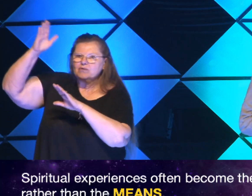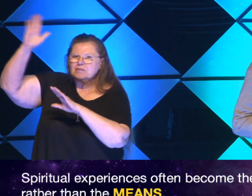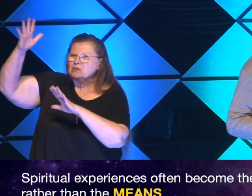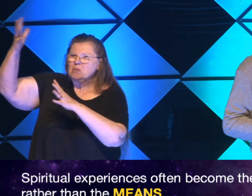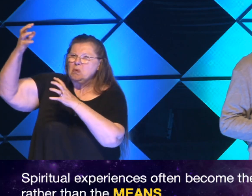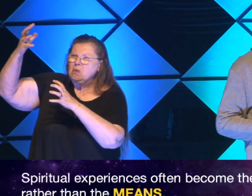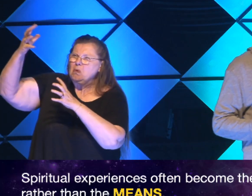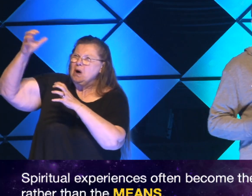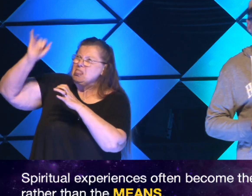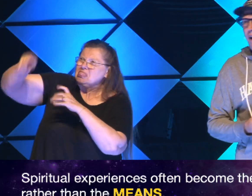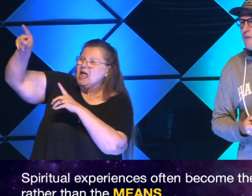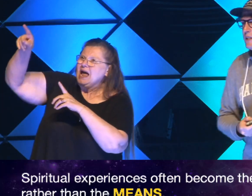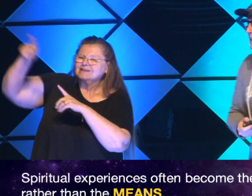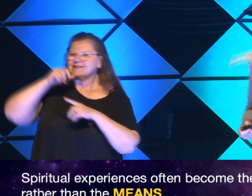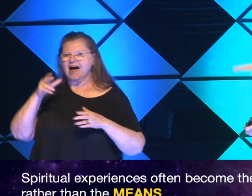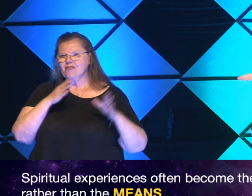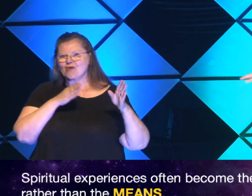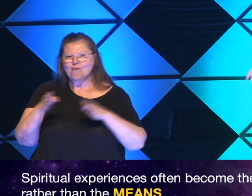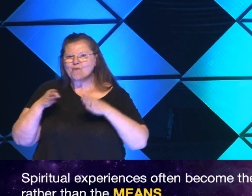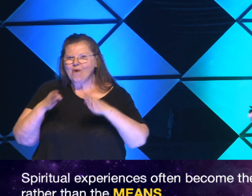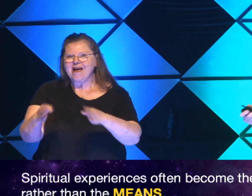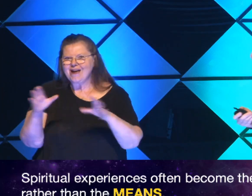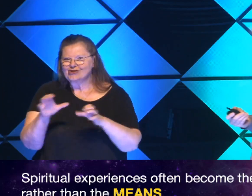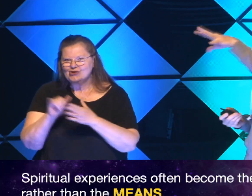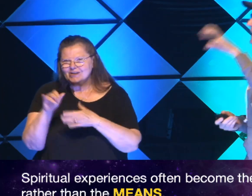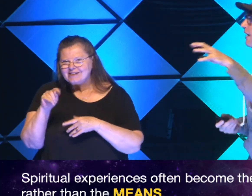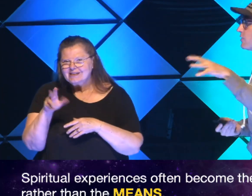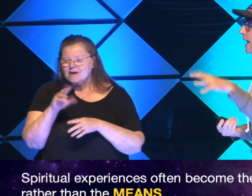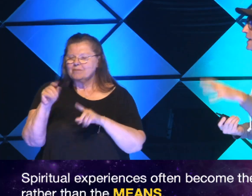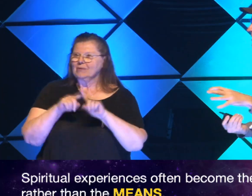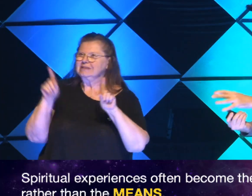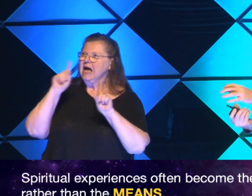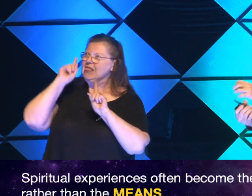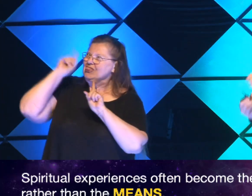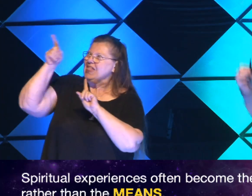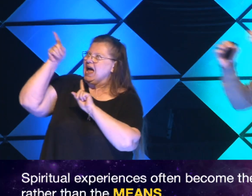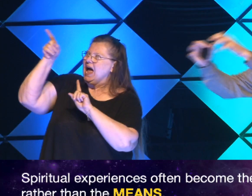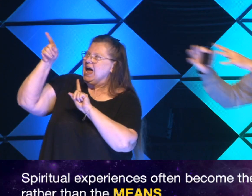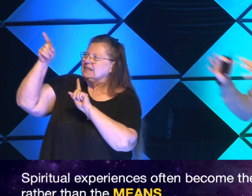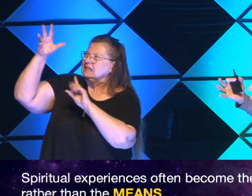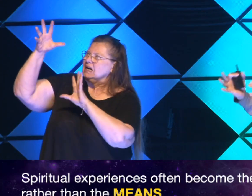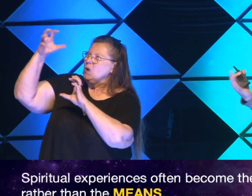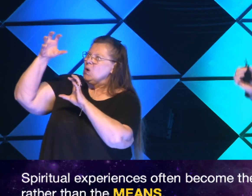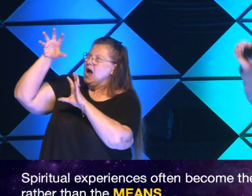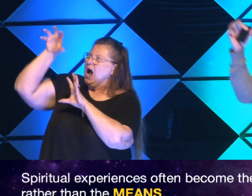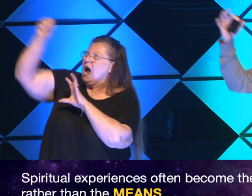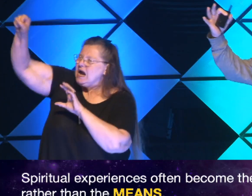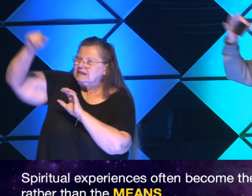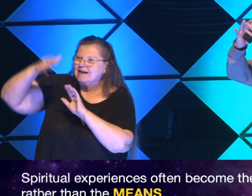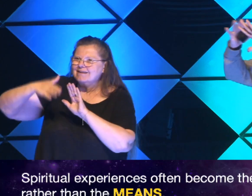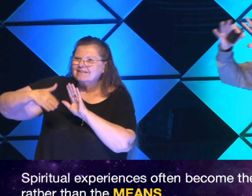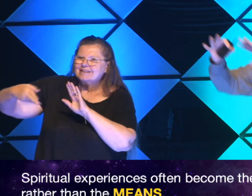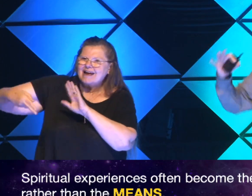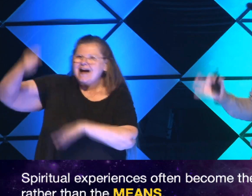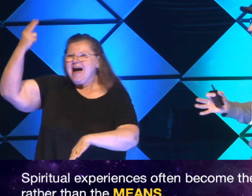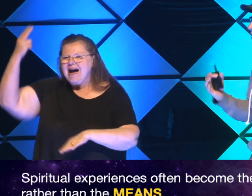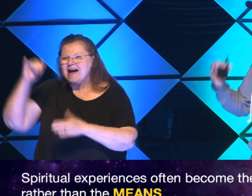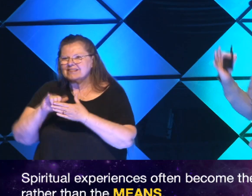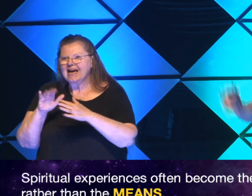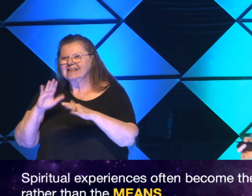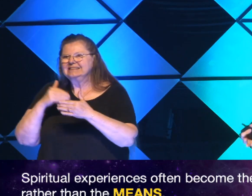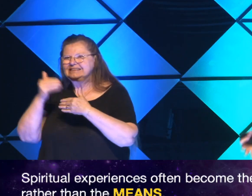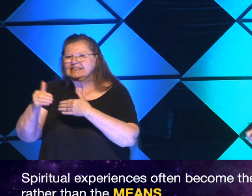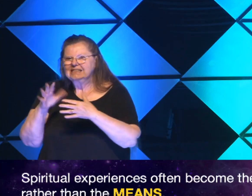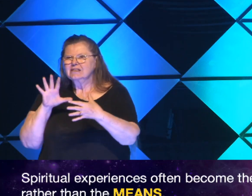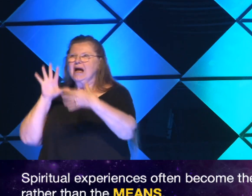means. So we would have these experiences, but it was seeking after that experience, wanting that next high, wanting that next encounter